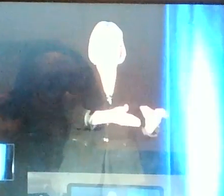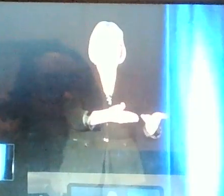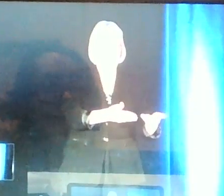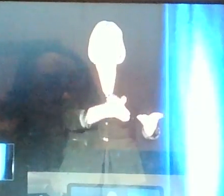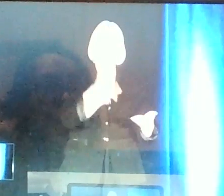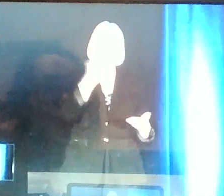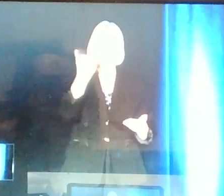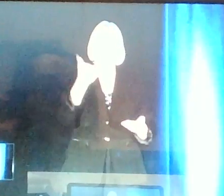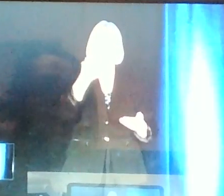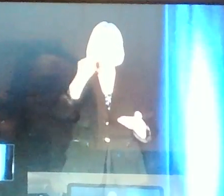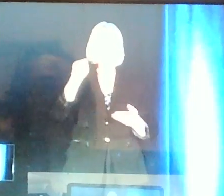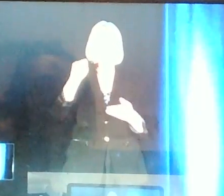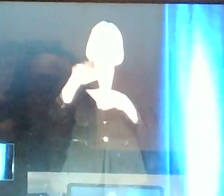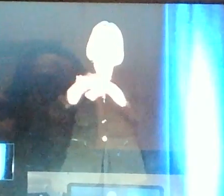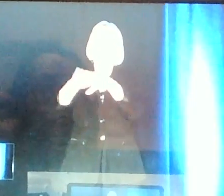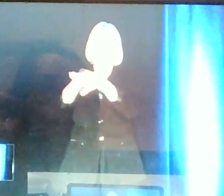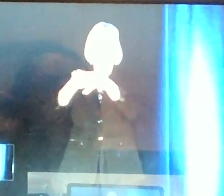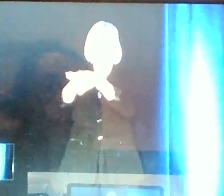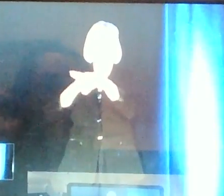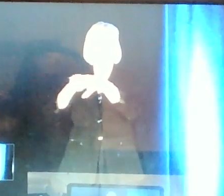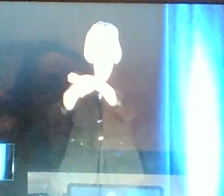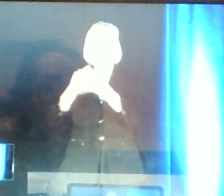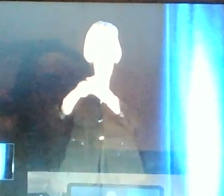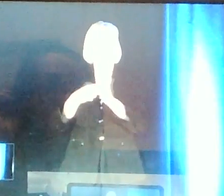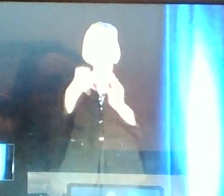affects our interpreting process.